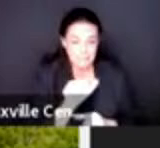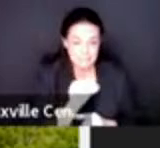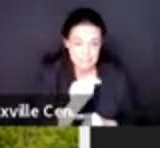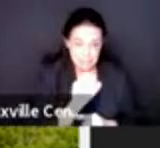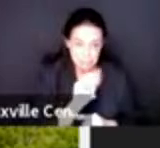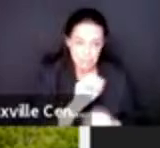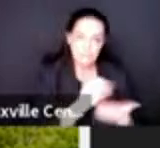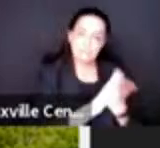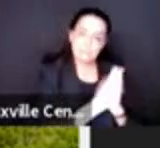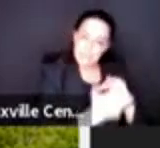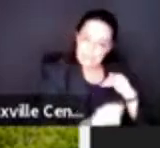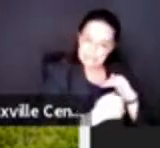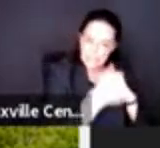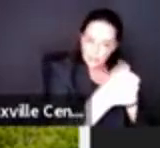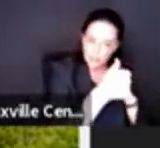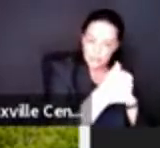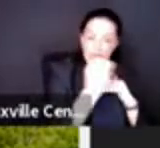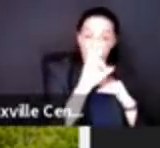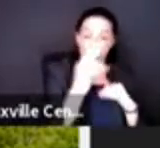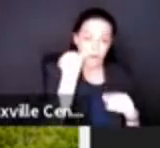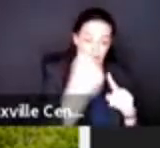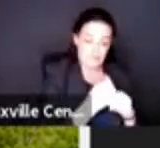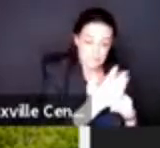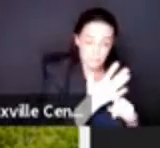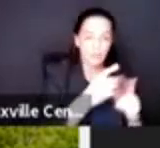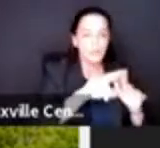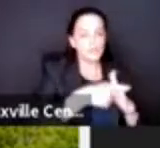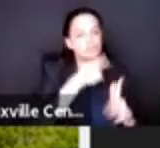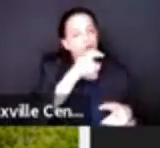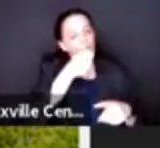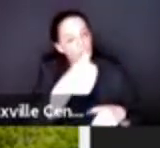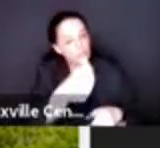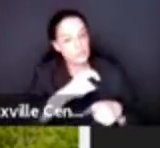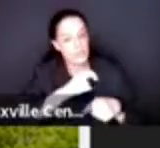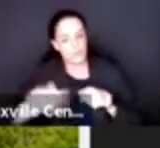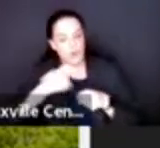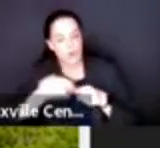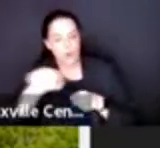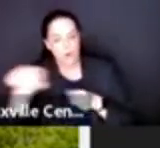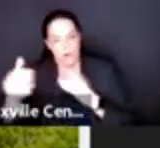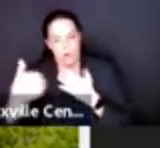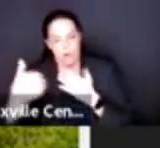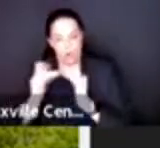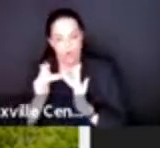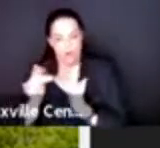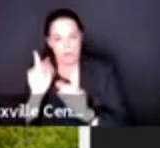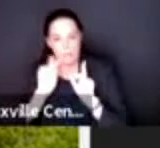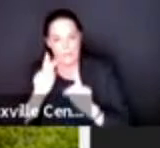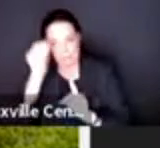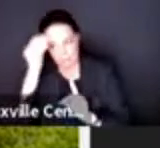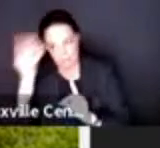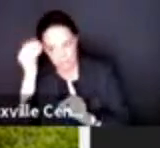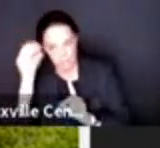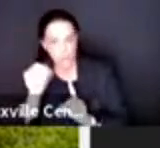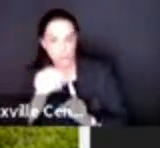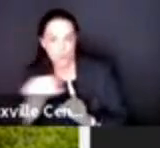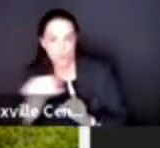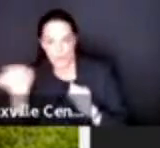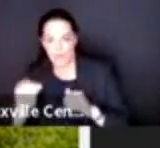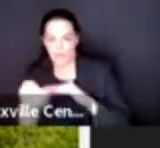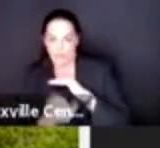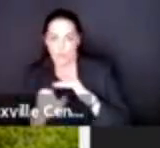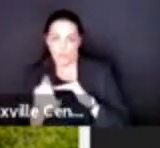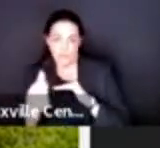you've been exposed, and start calling your close contacts to make them aware so they can begin quarantining. Additionally, if you've